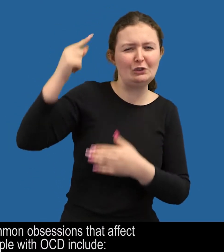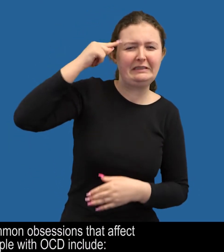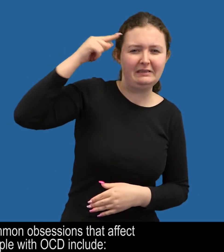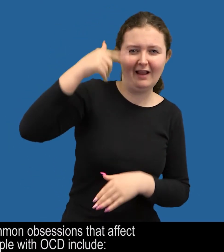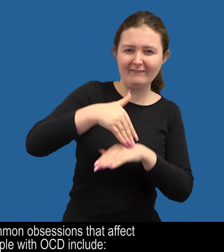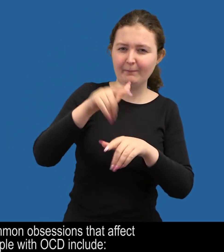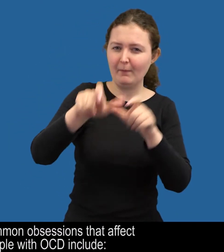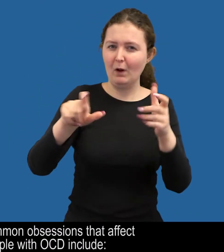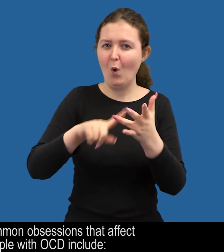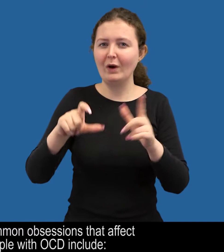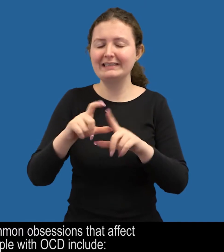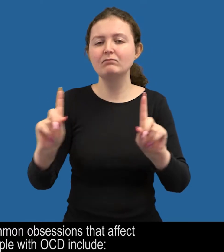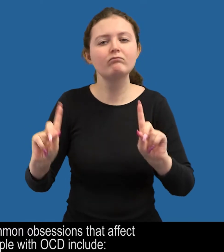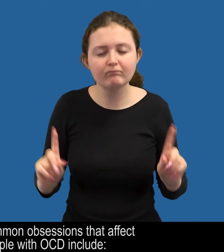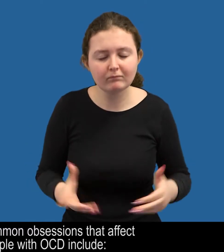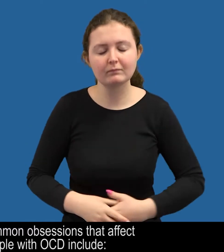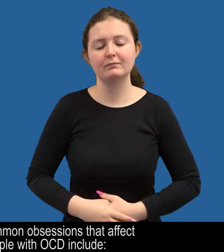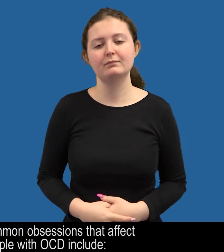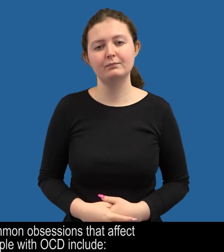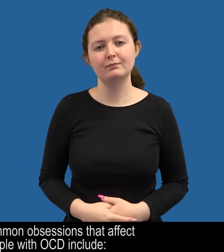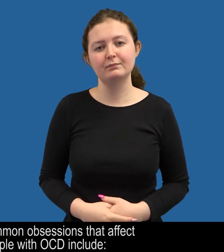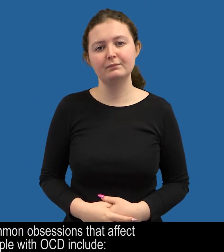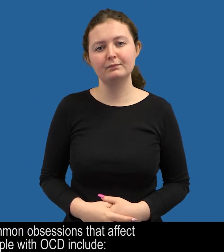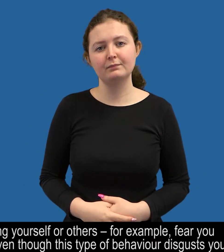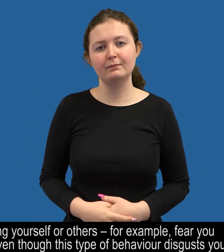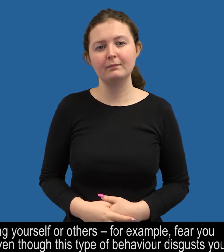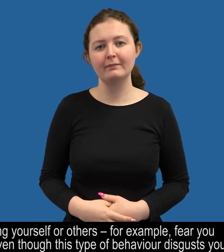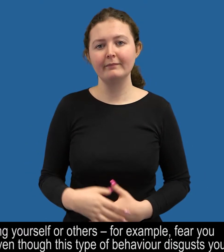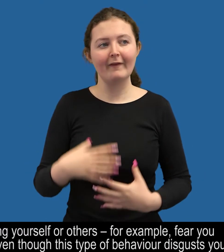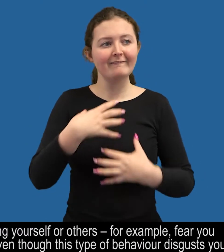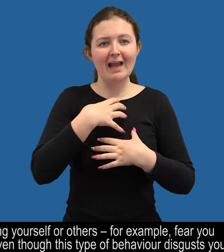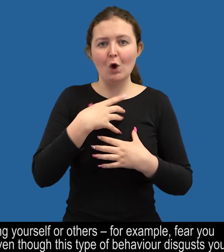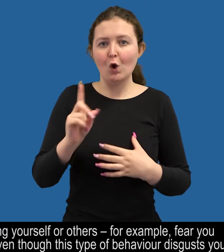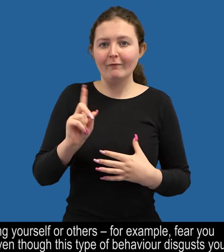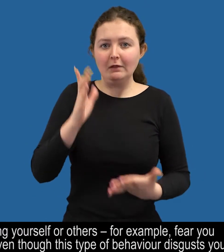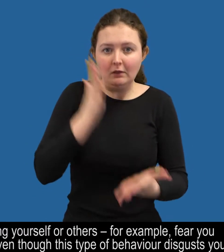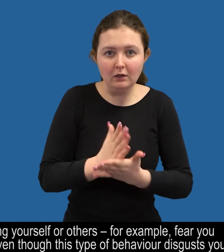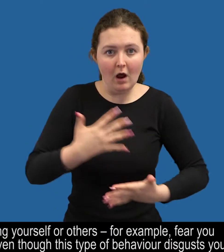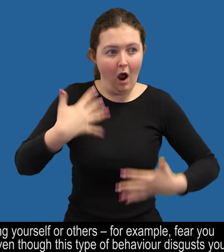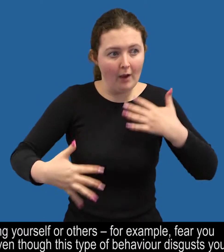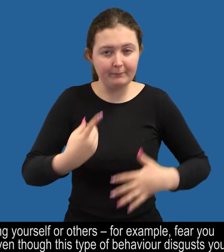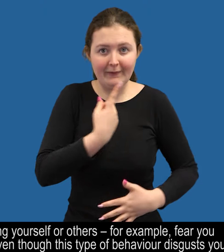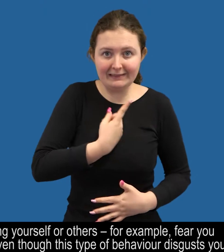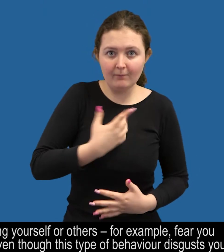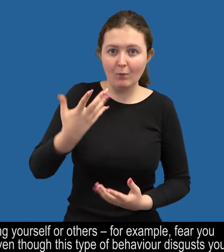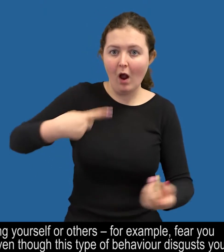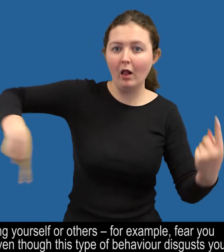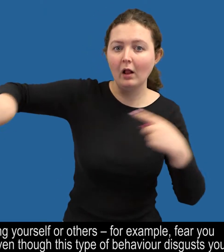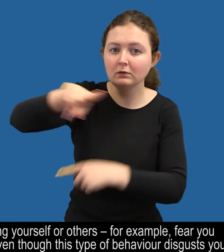Some common obsessions that affect people with OCD include fear of deliberately harming yourself or others. For